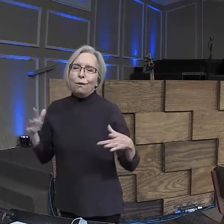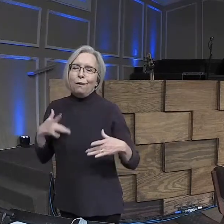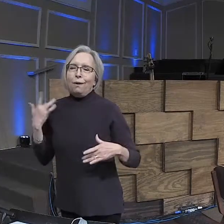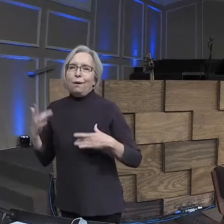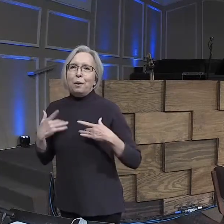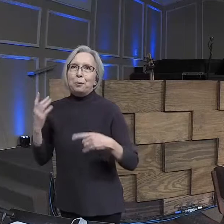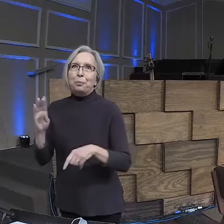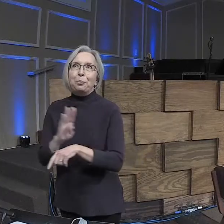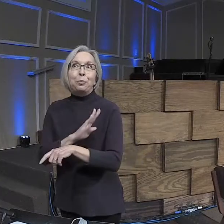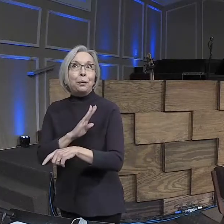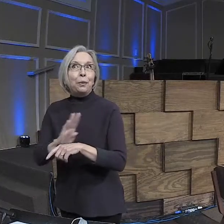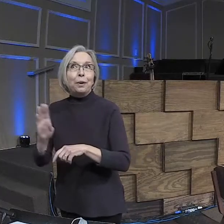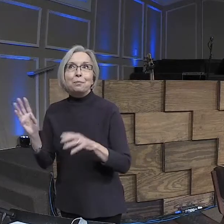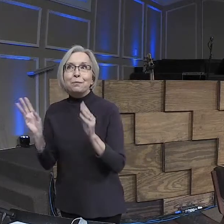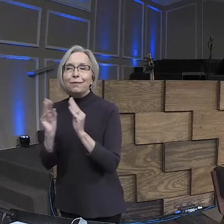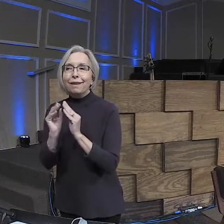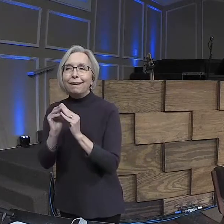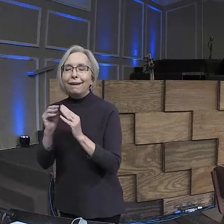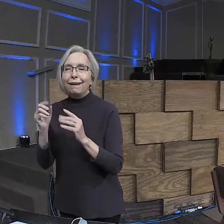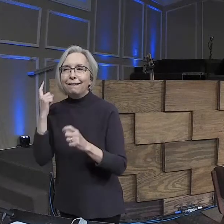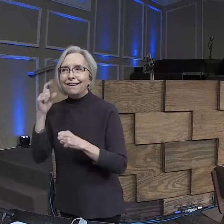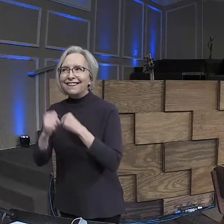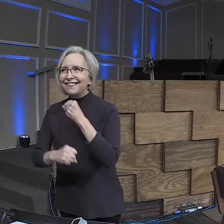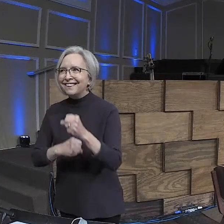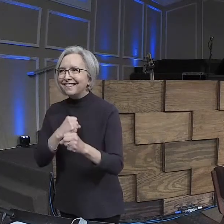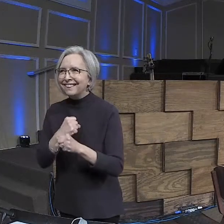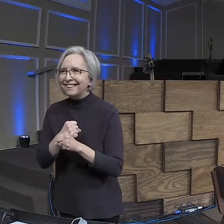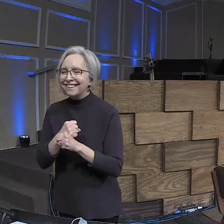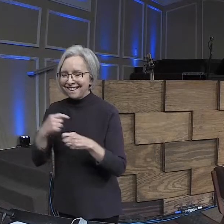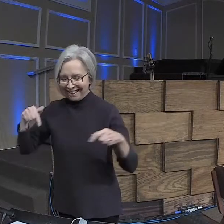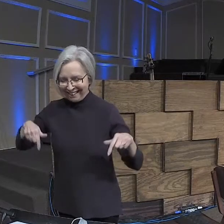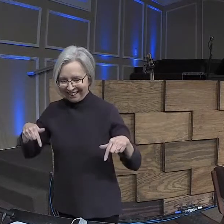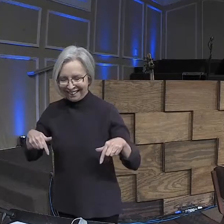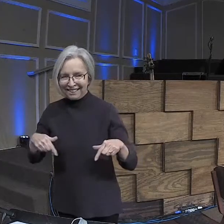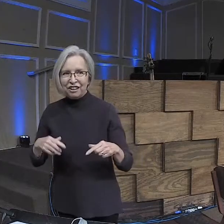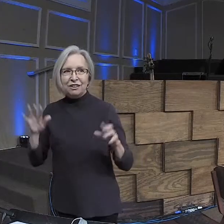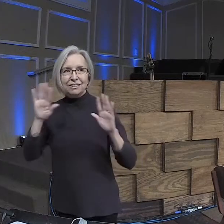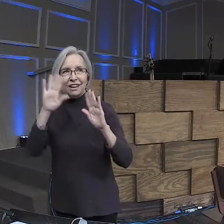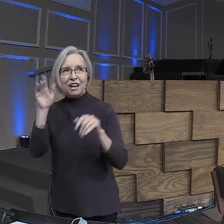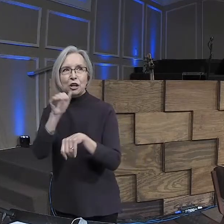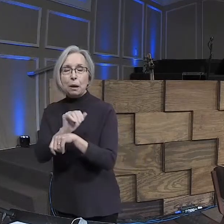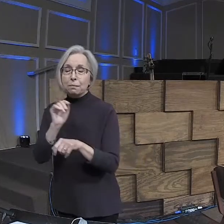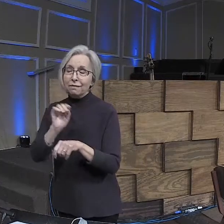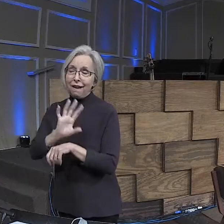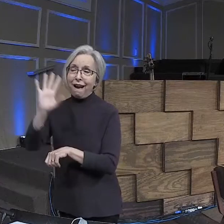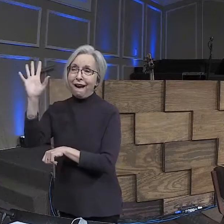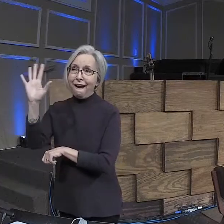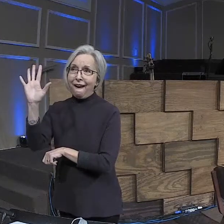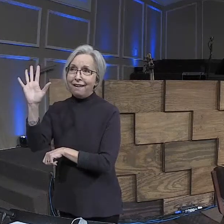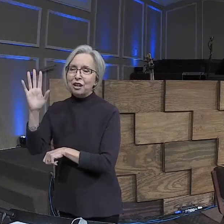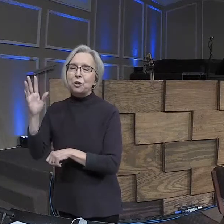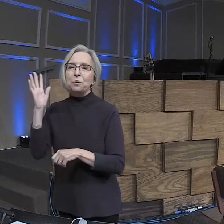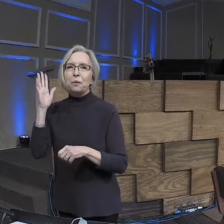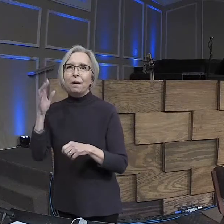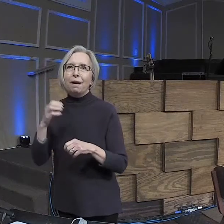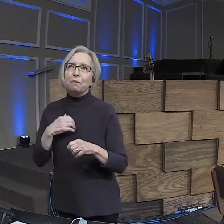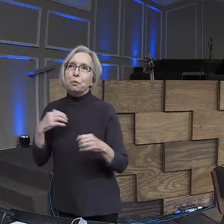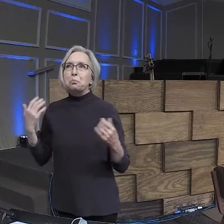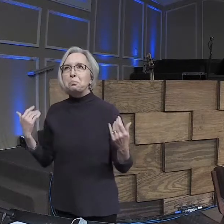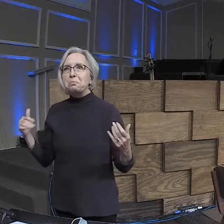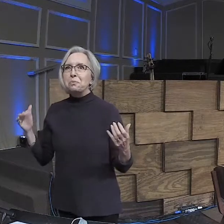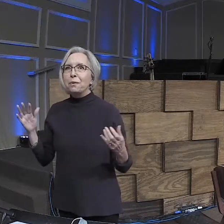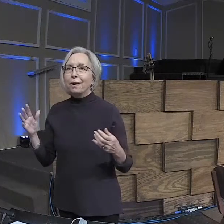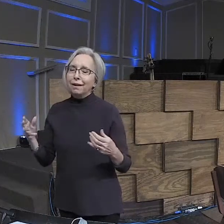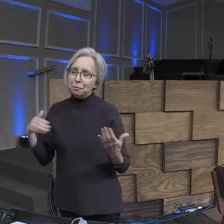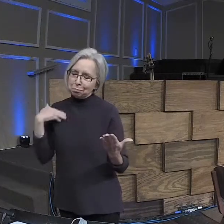the entire year will be right here Sunday evening, 5 o'clock. We'll do some cool things like approve the